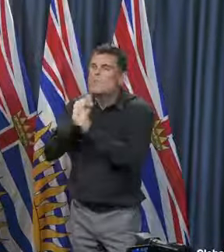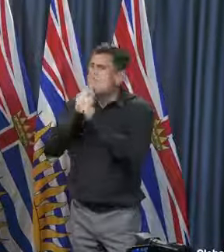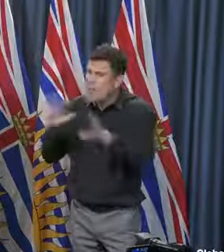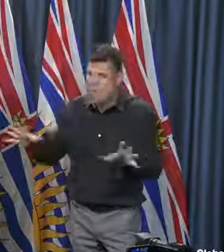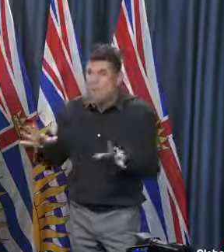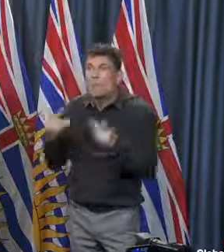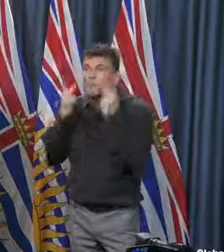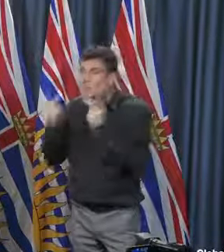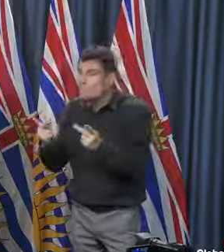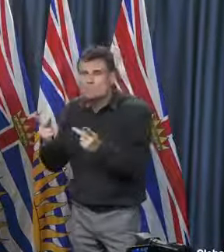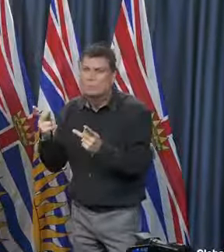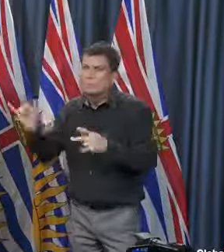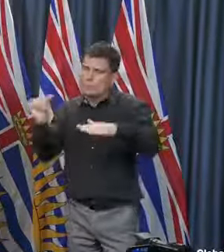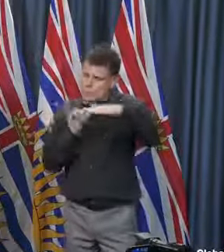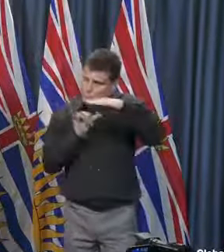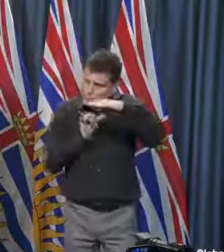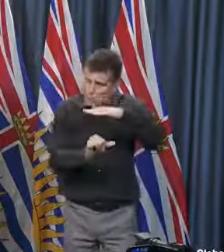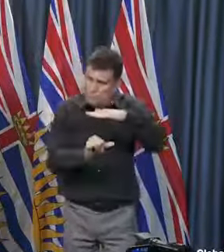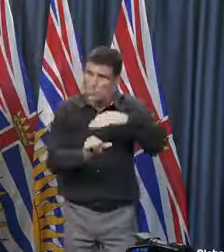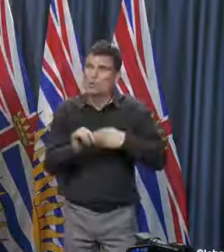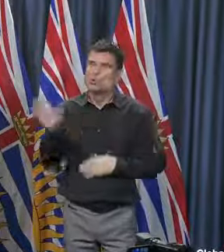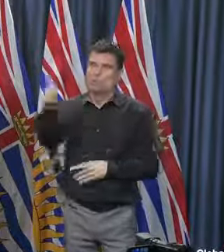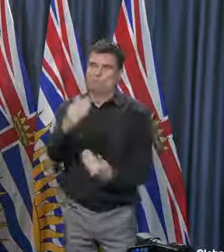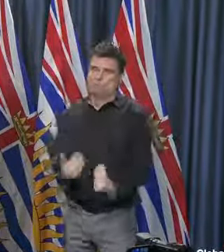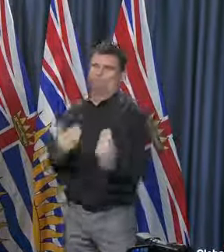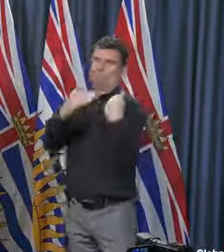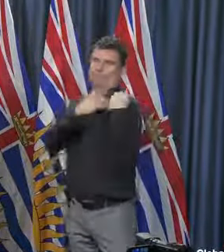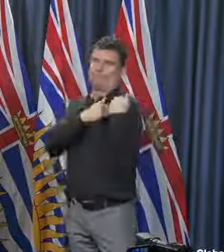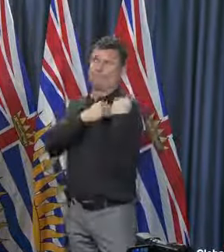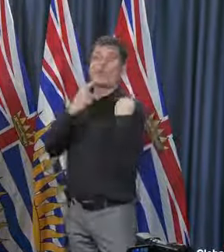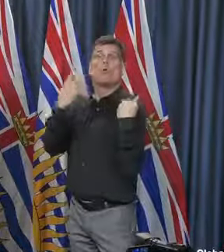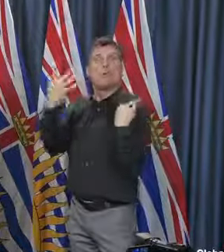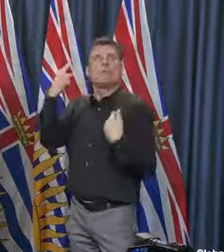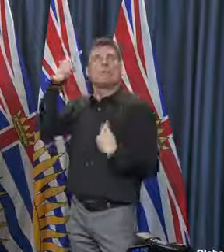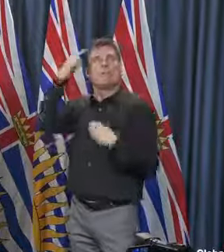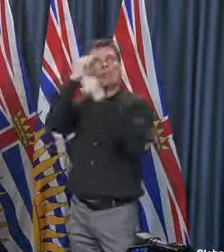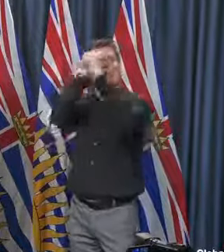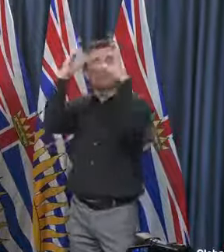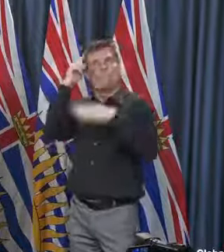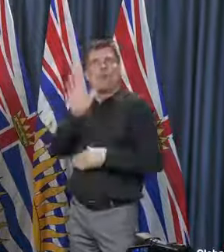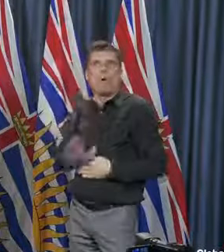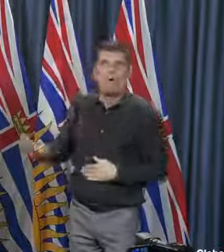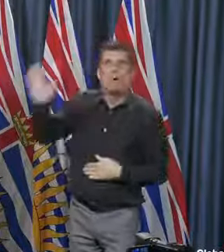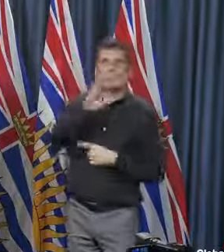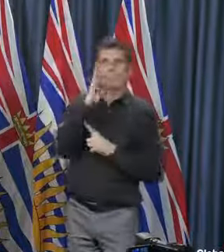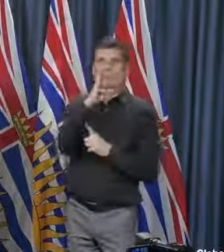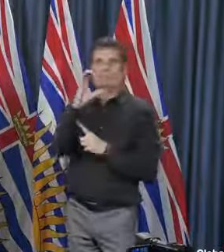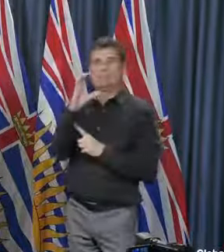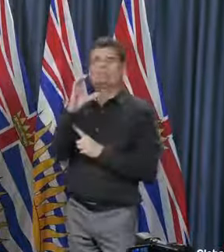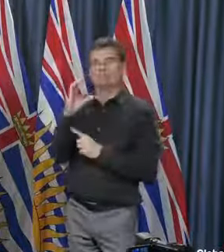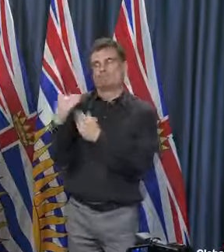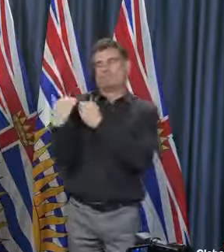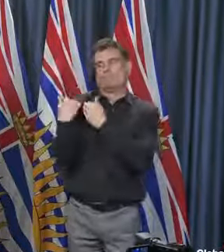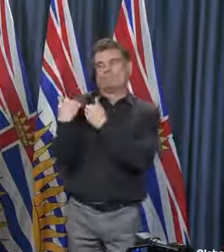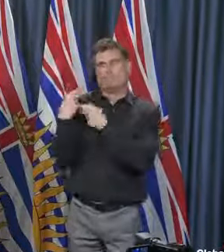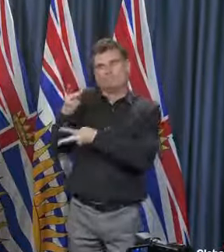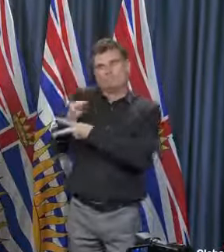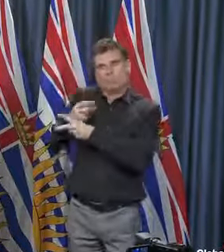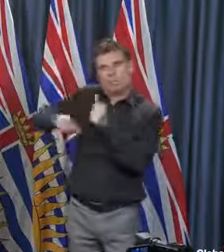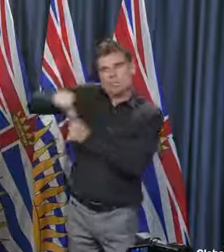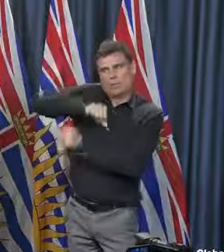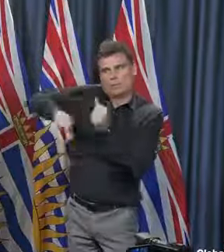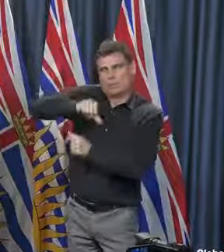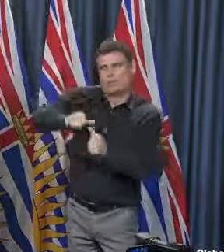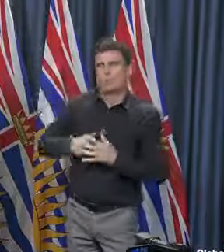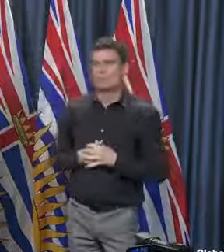obligation. If people have traveled outside of Canada, they must self-isolate. They must self-isolate in order to protect. It